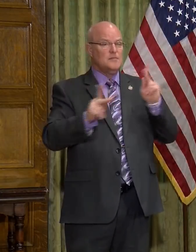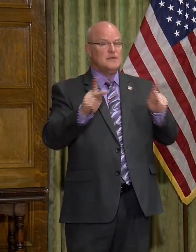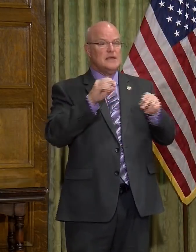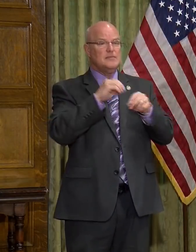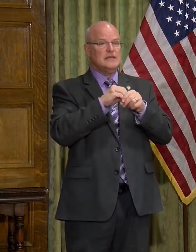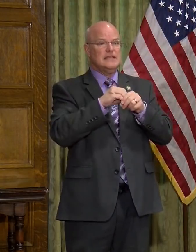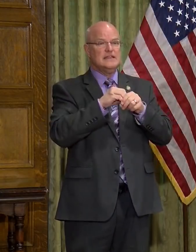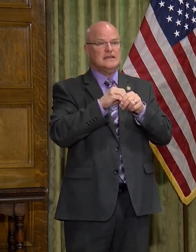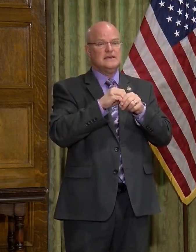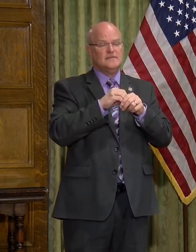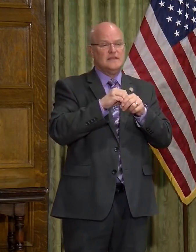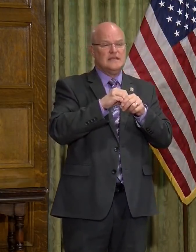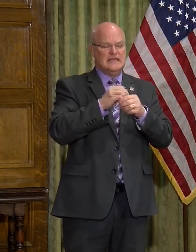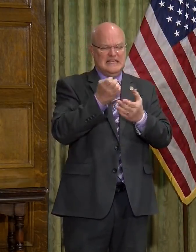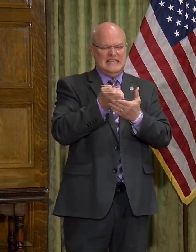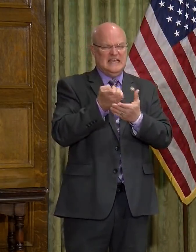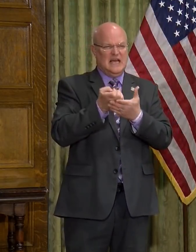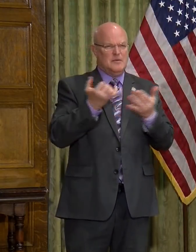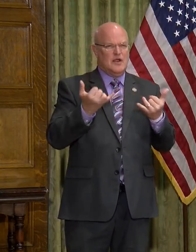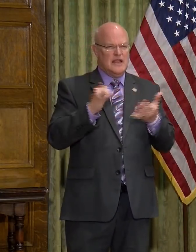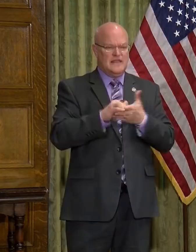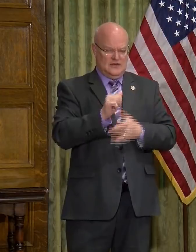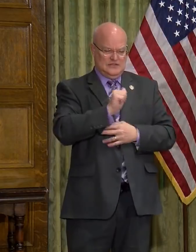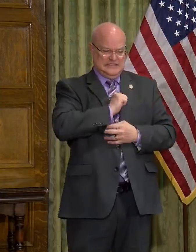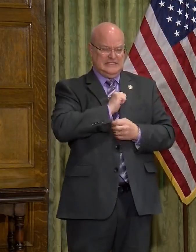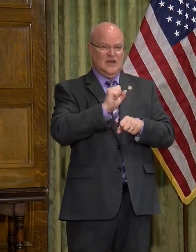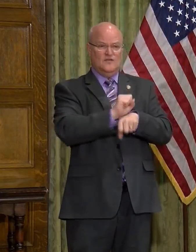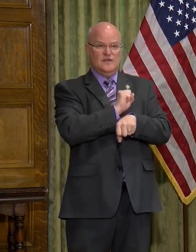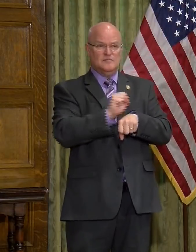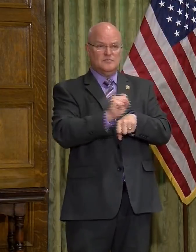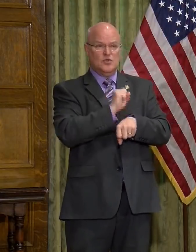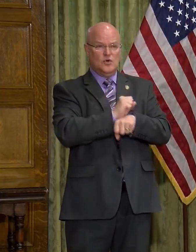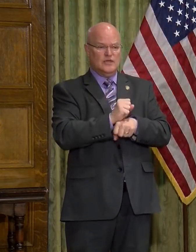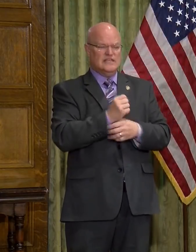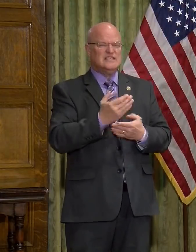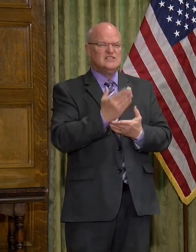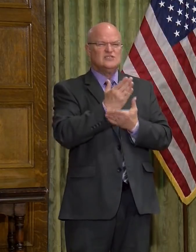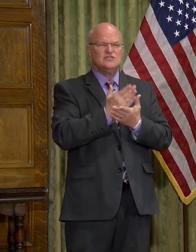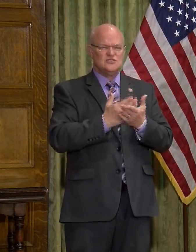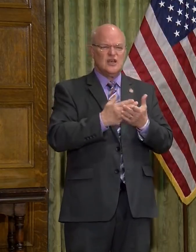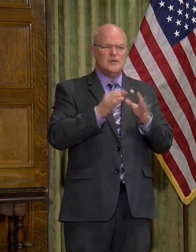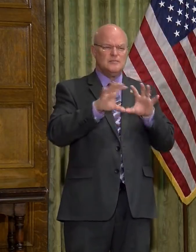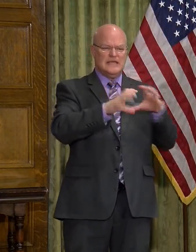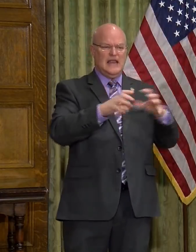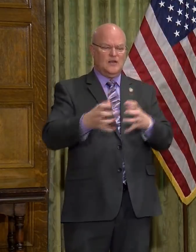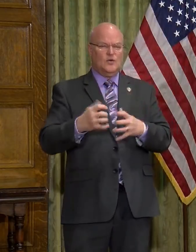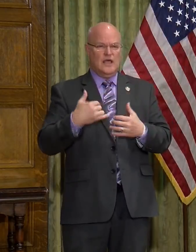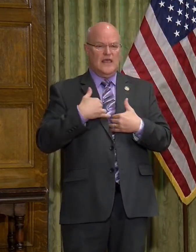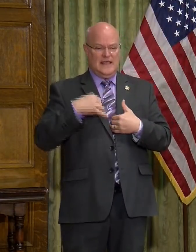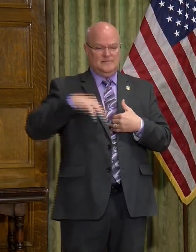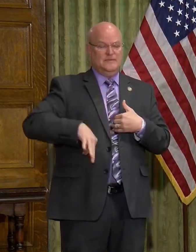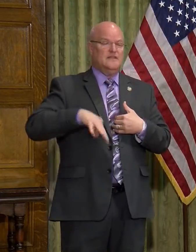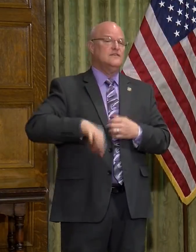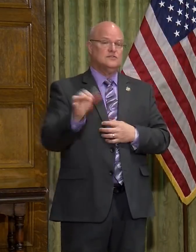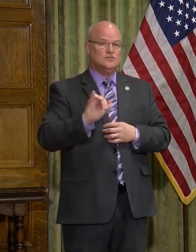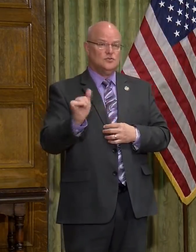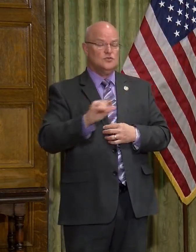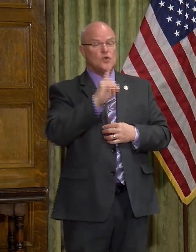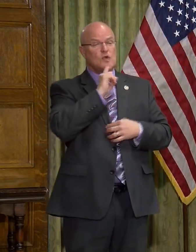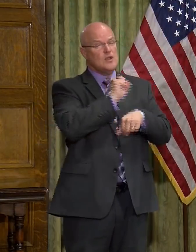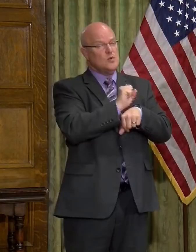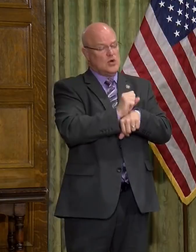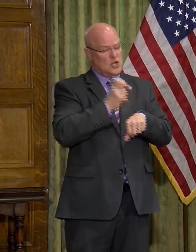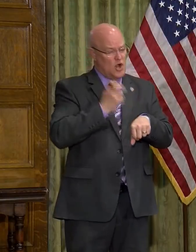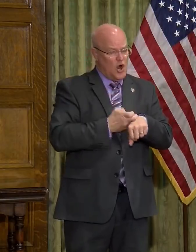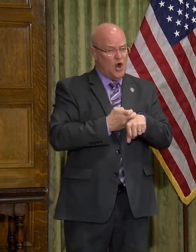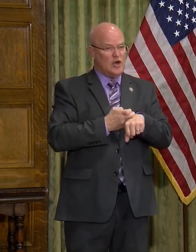the gig economy, those that are self-employed in certain categories that can take the benefit of as well. So they're really working